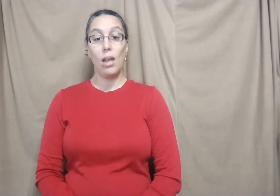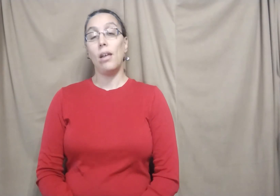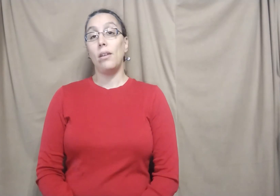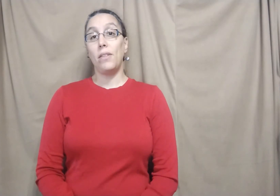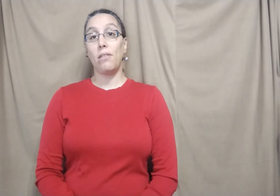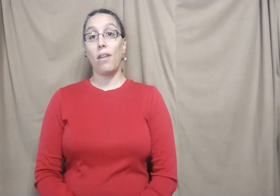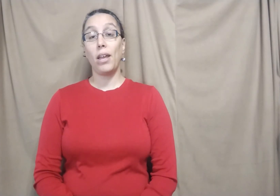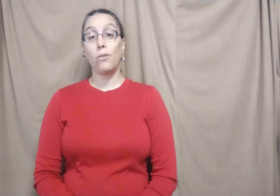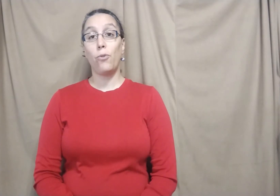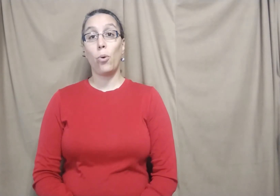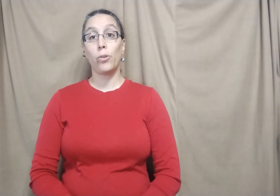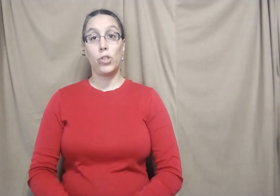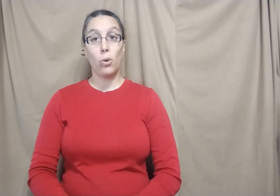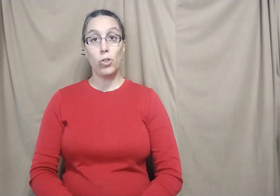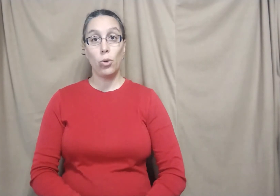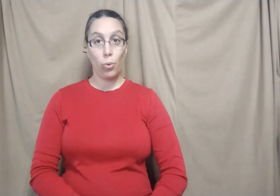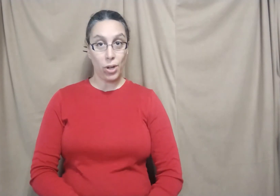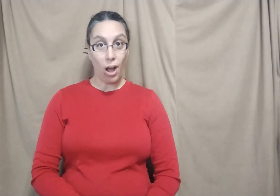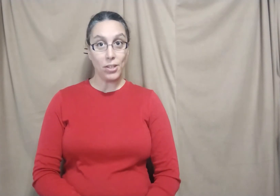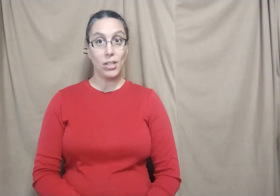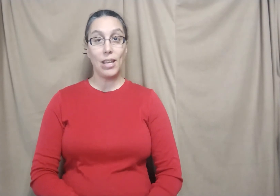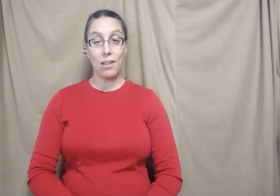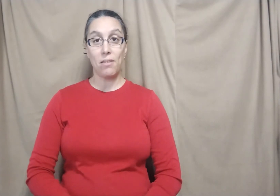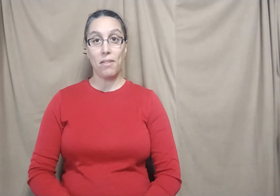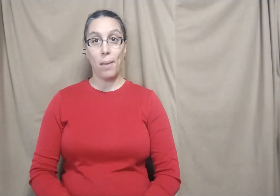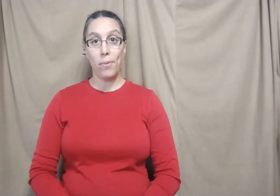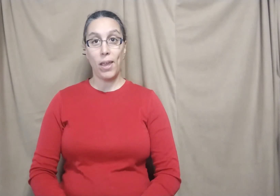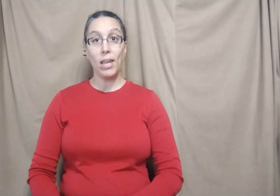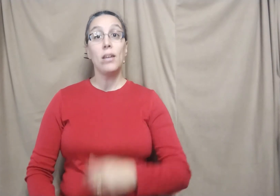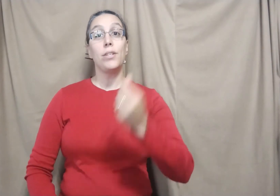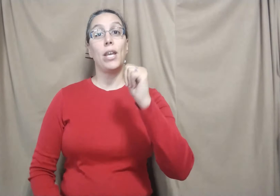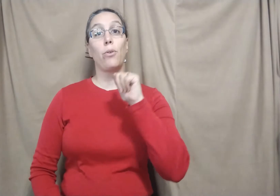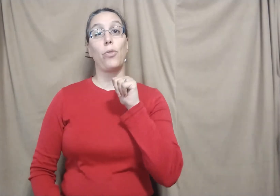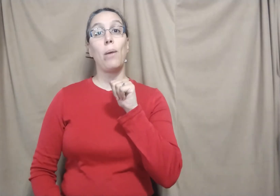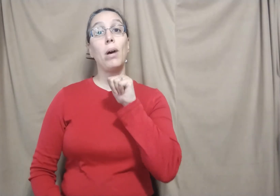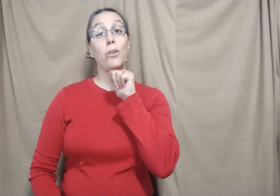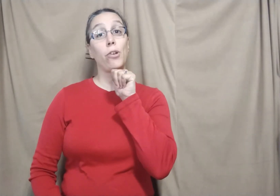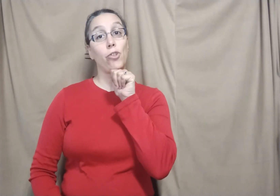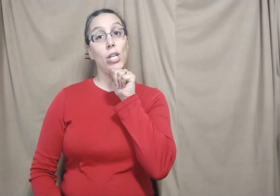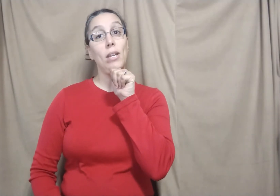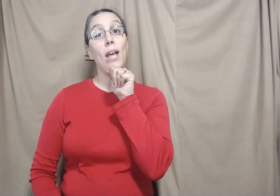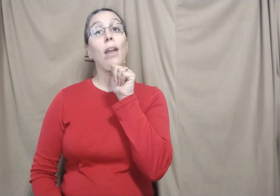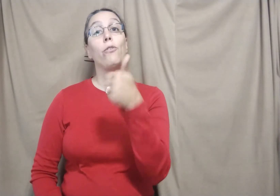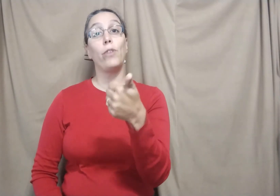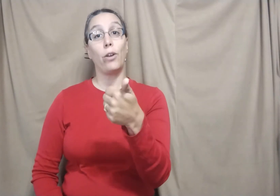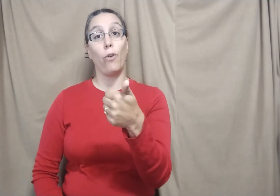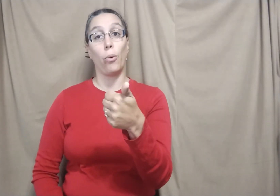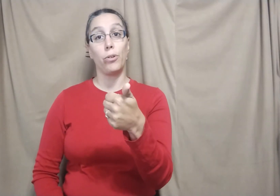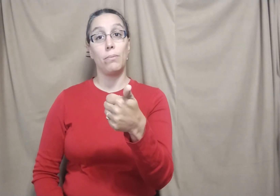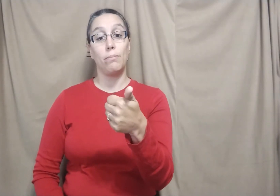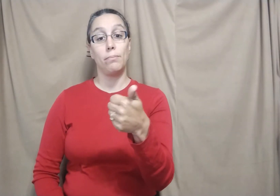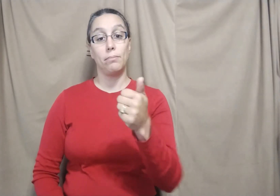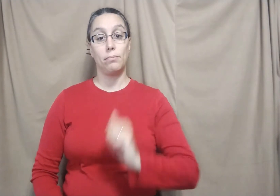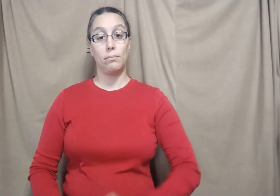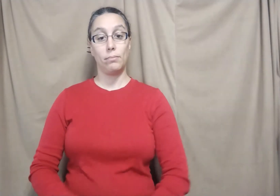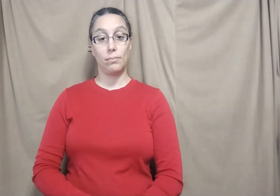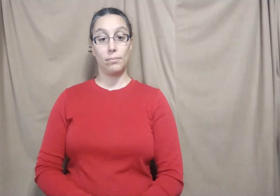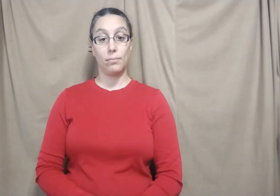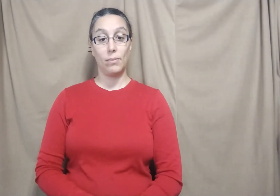The sign for don't or not is the same thing. Take your thumb under your chin and flick forward.